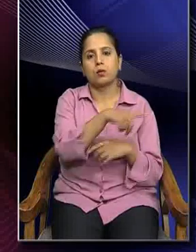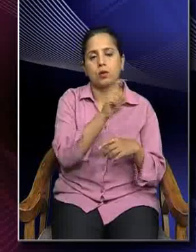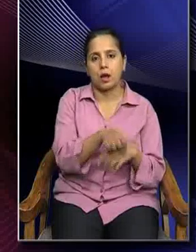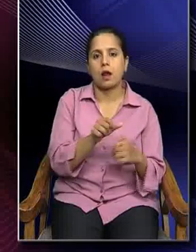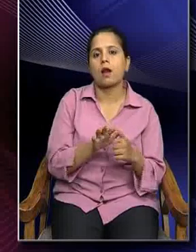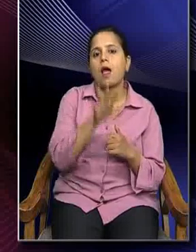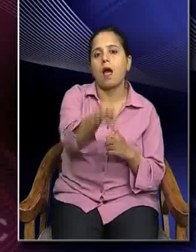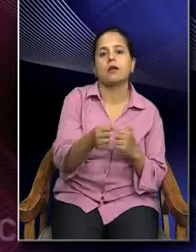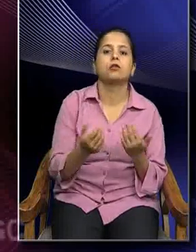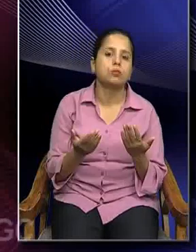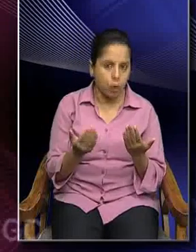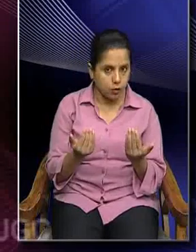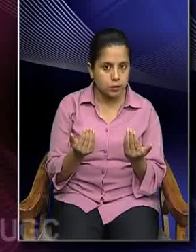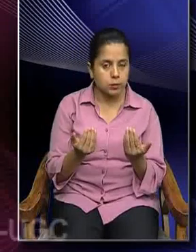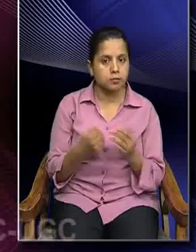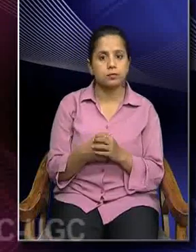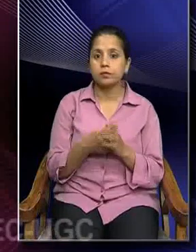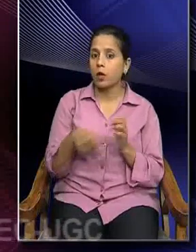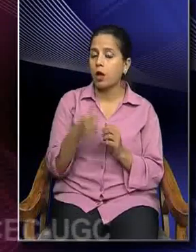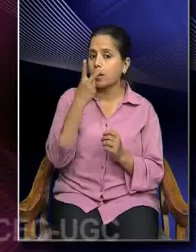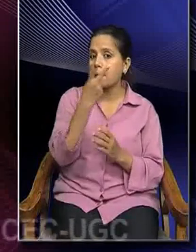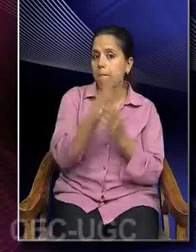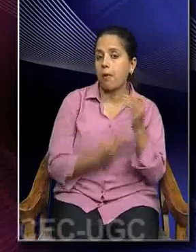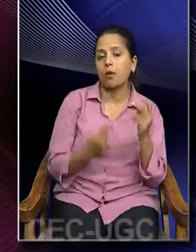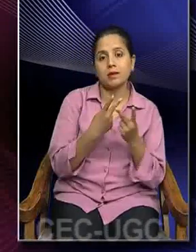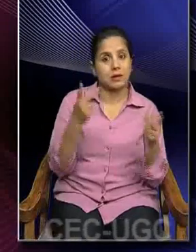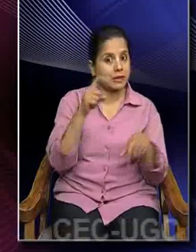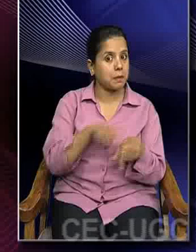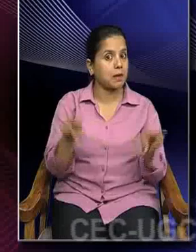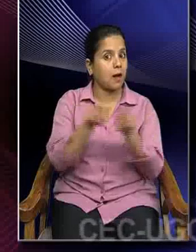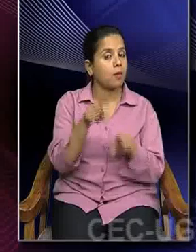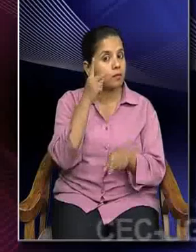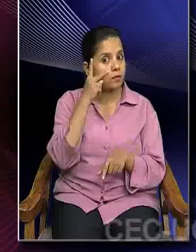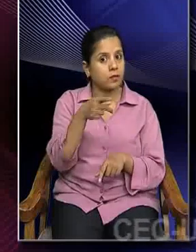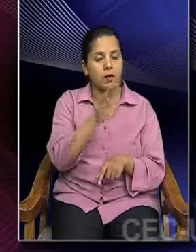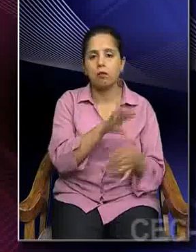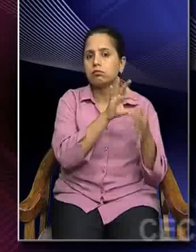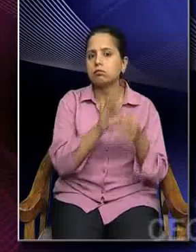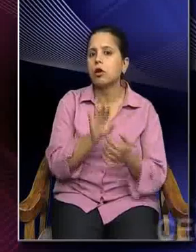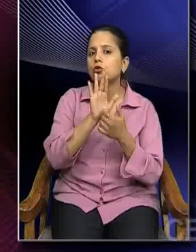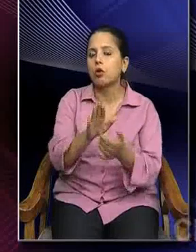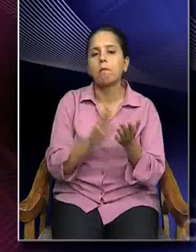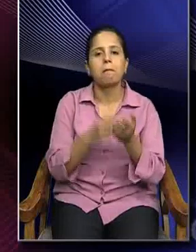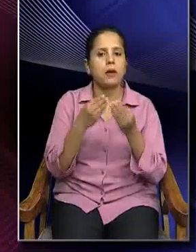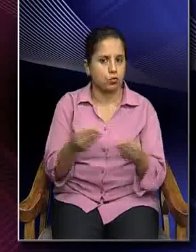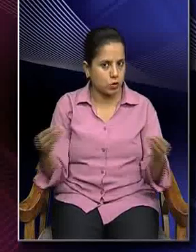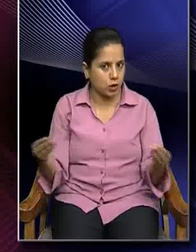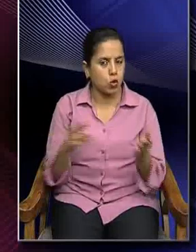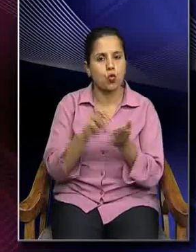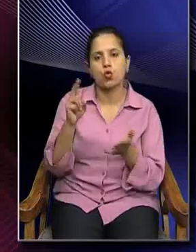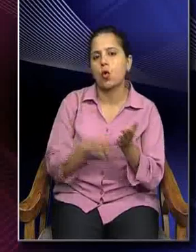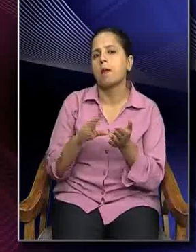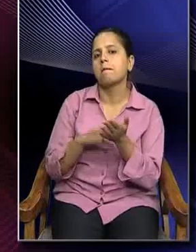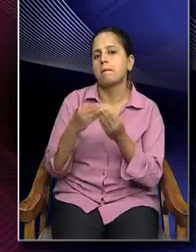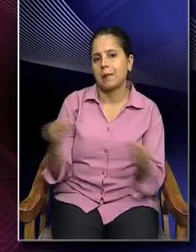access to it. So, both at the same time, it is referring to material and